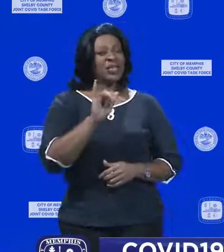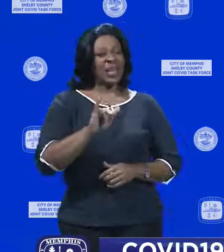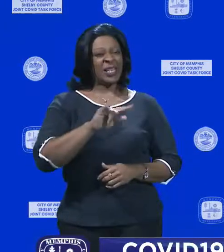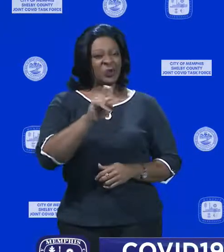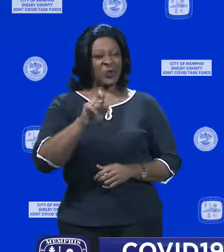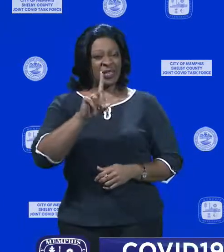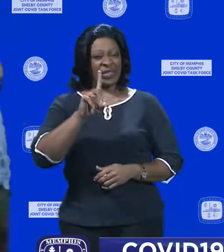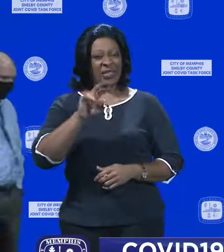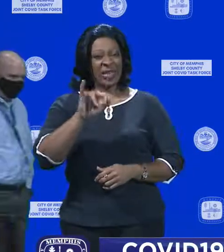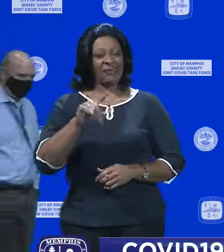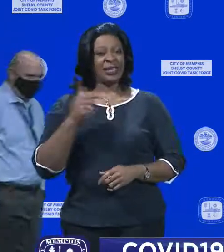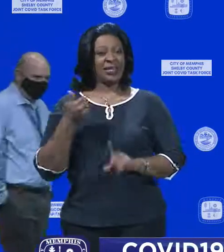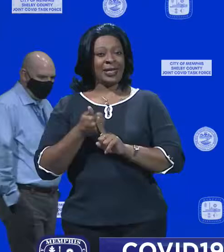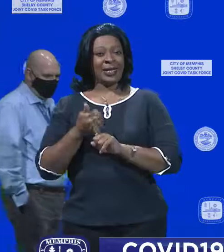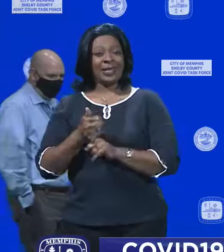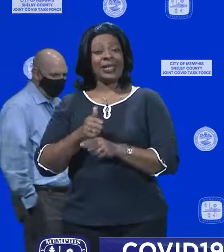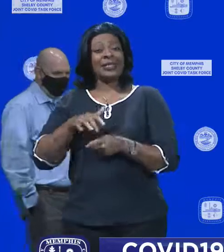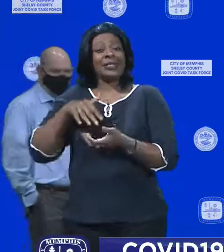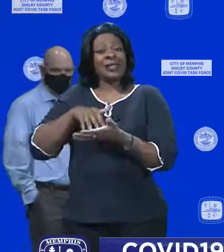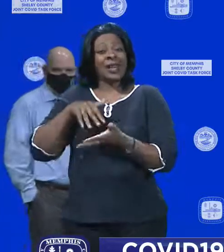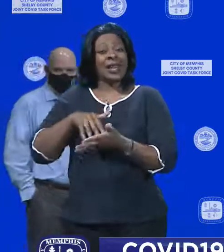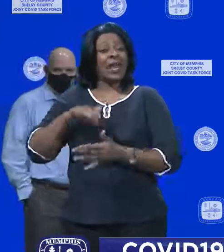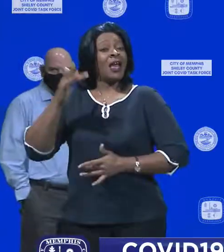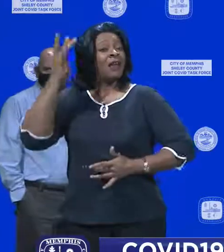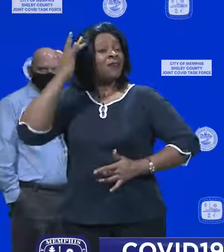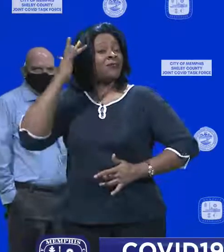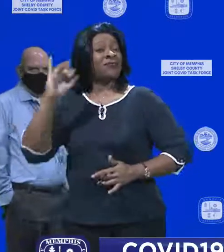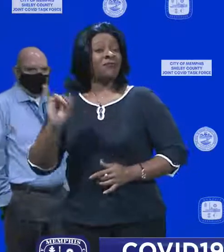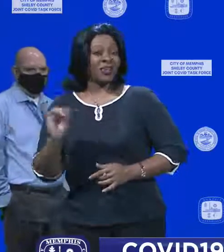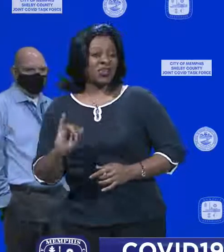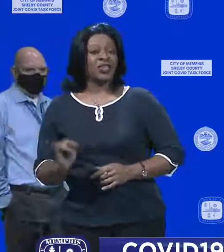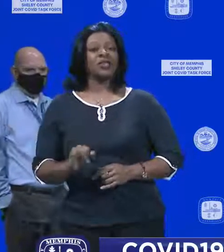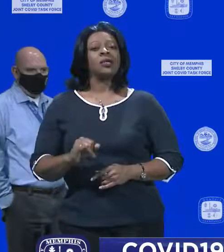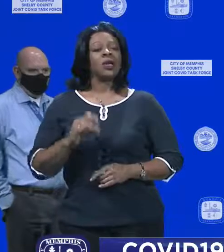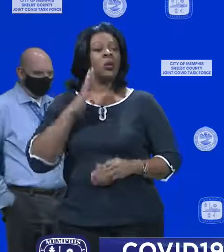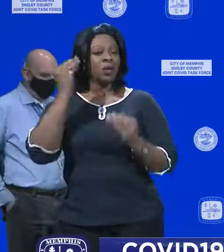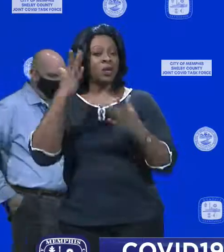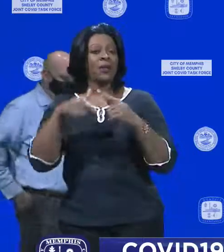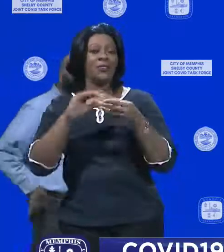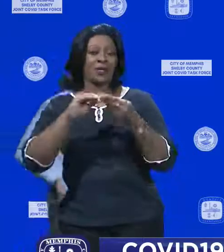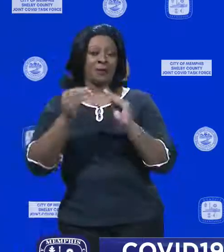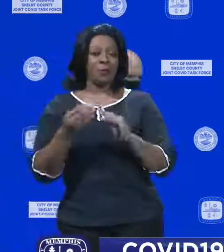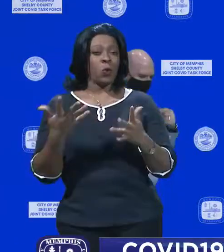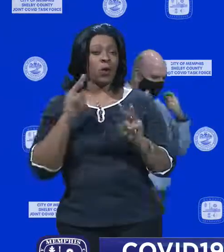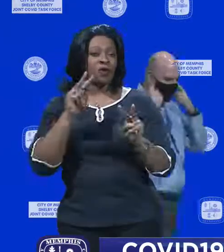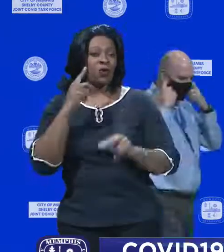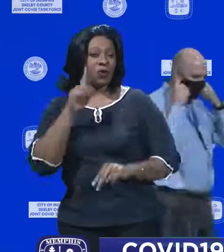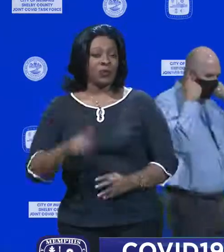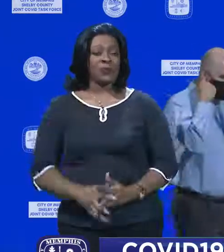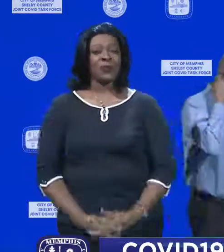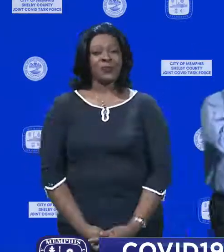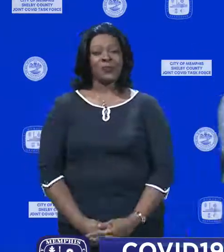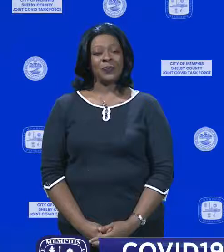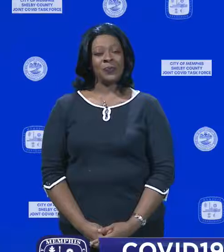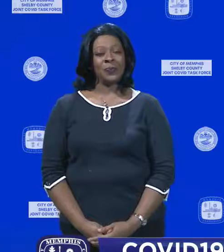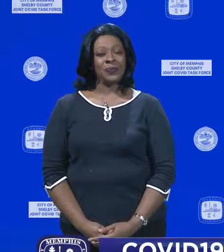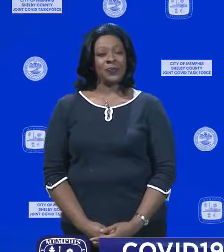He's the resident epidemiologist. He can tell us if that number has changed and what we should be looking for. David?